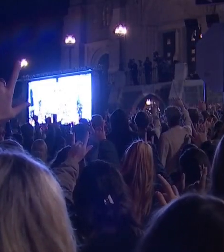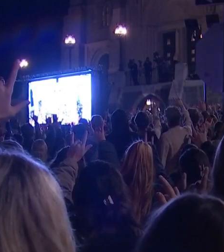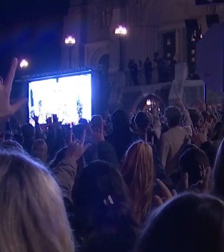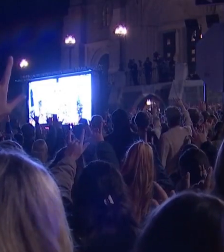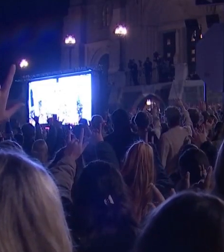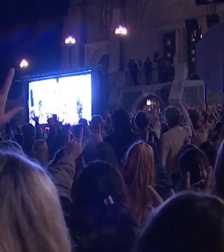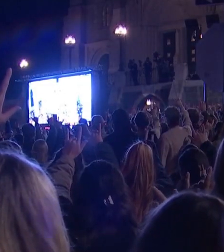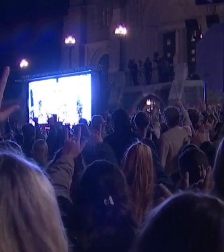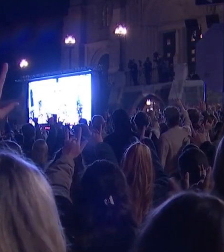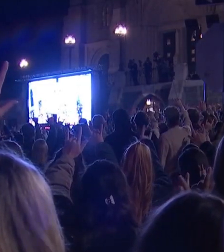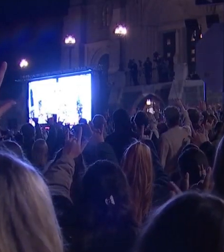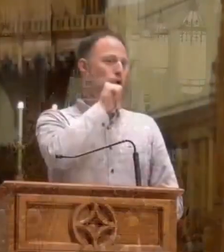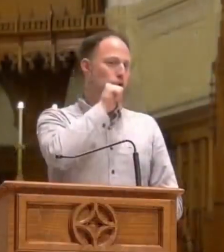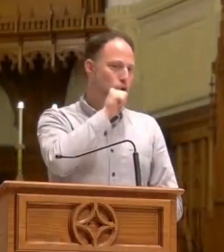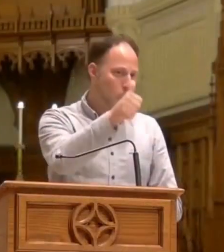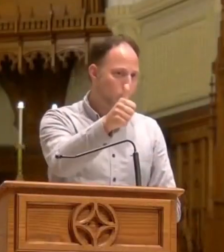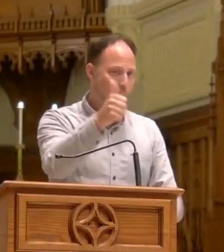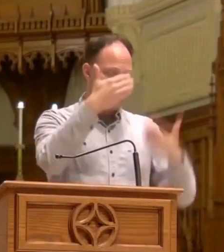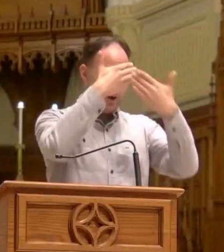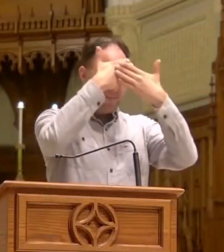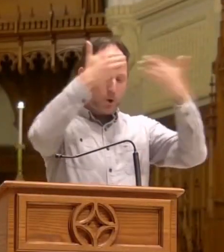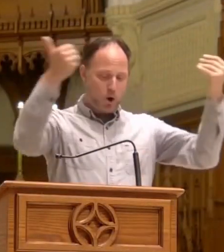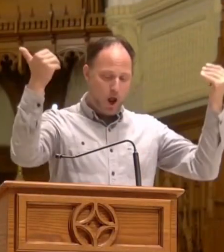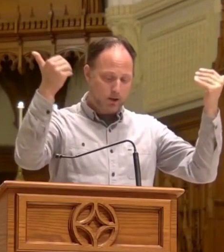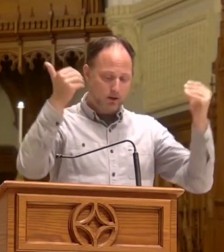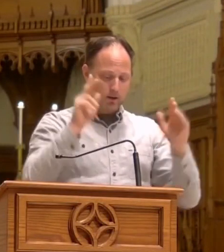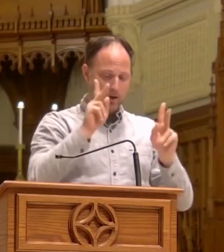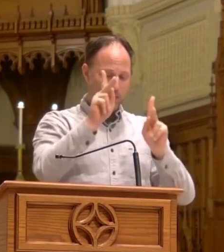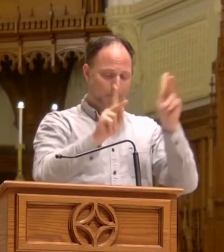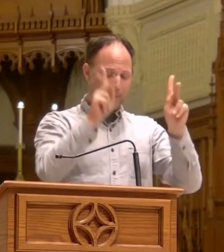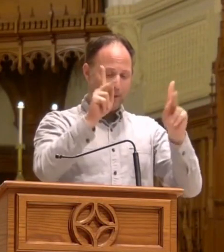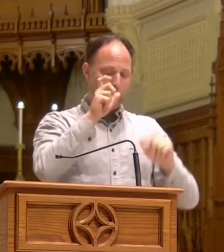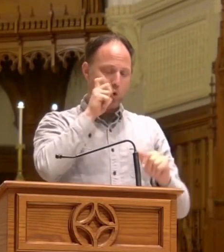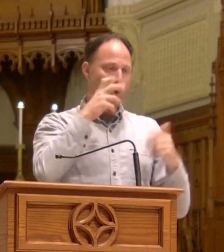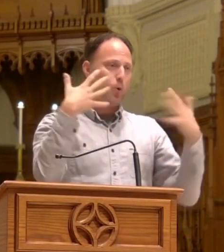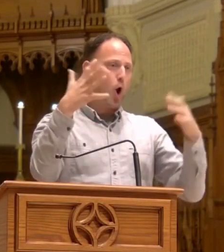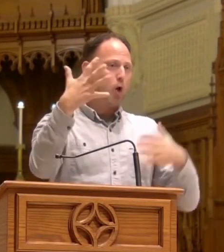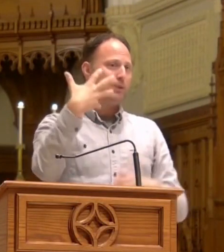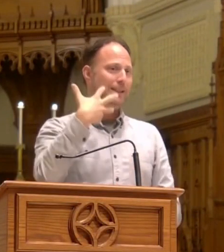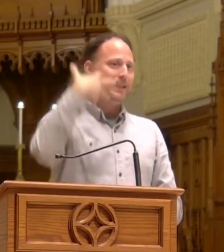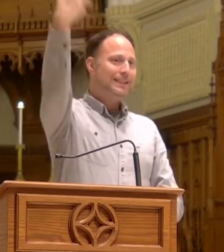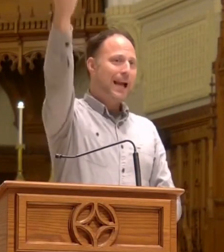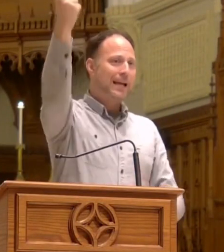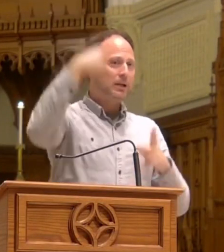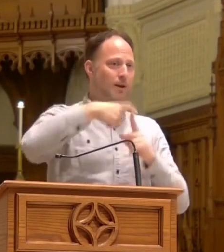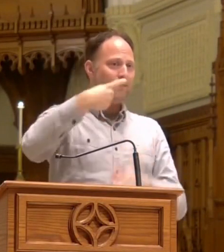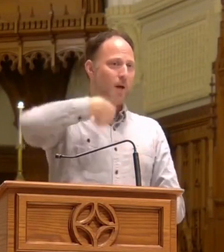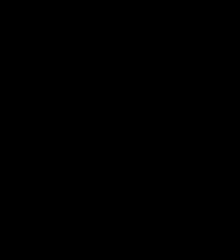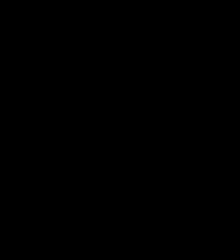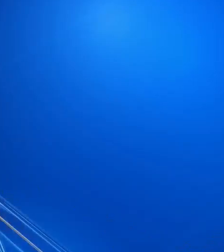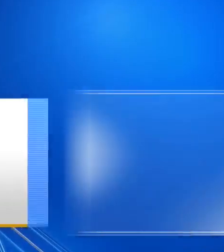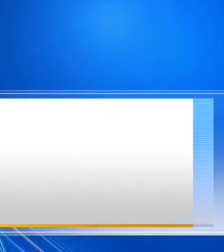Share this sign. And let us not forget those who have been taken from us.